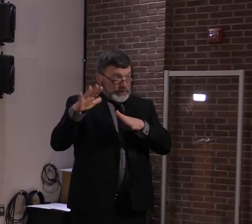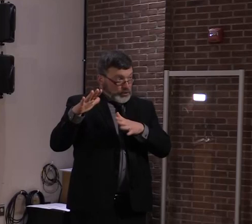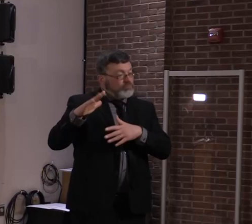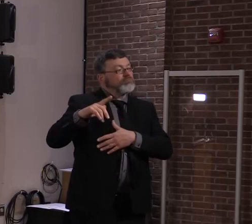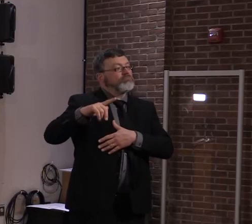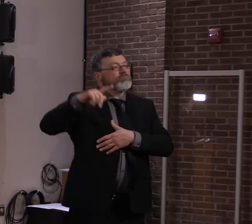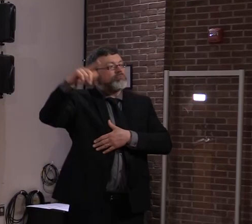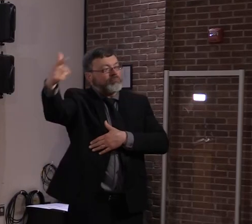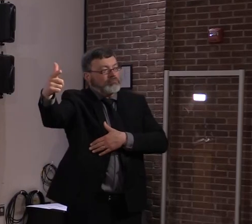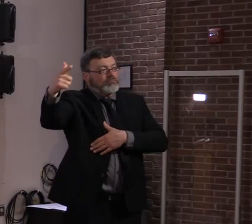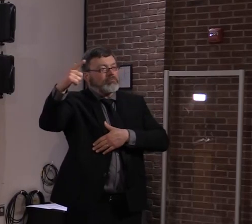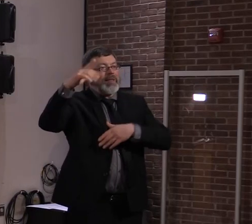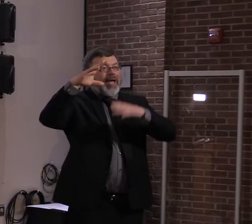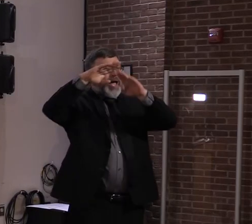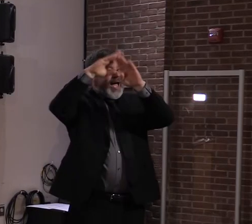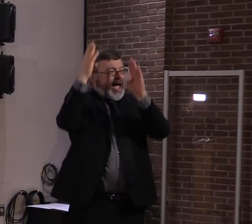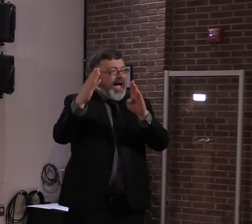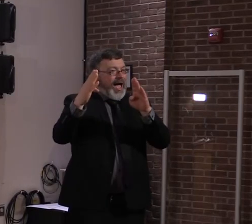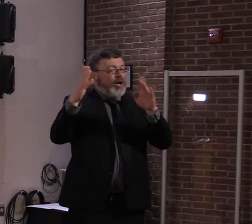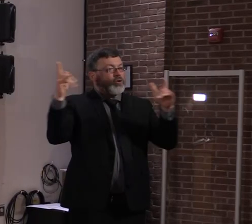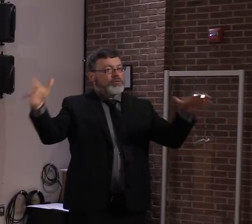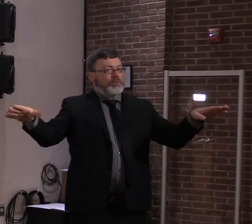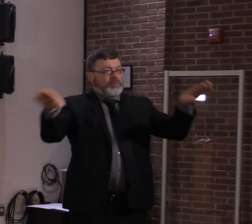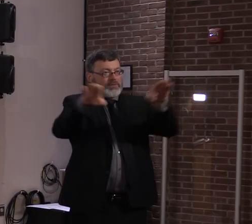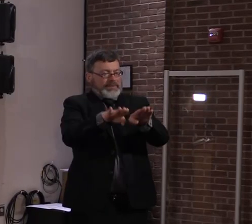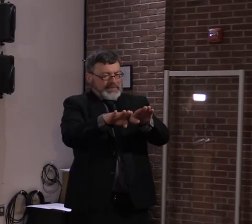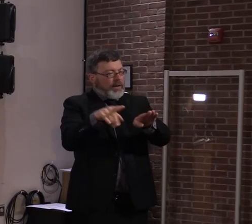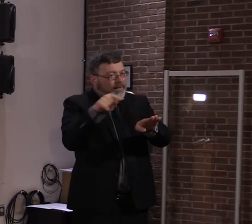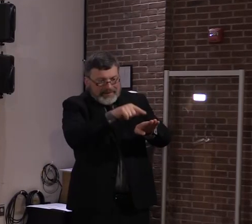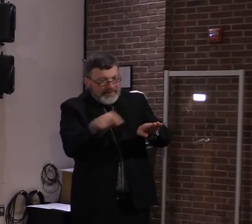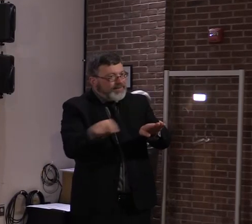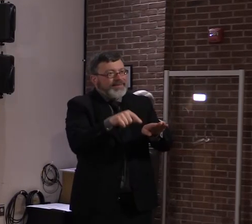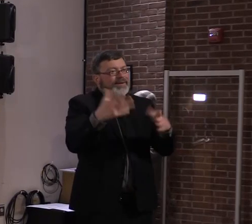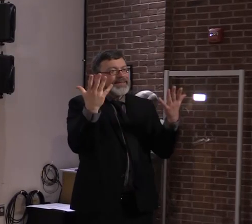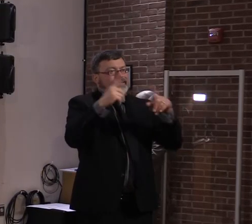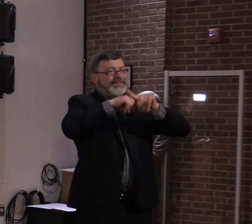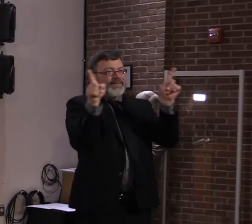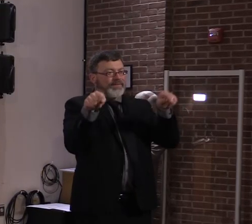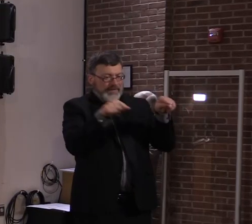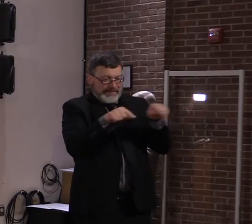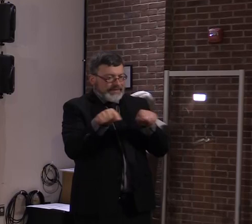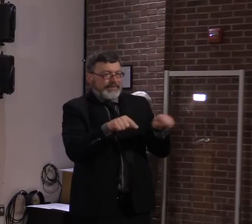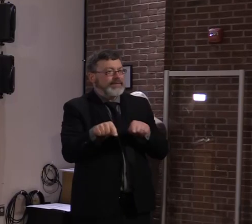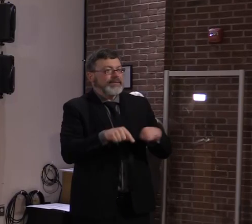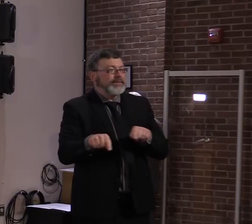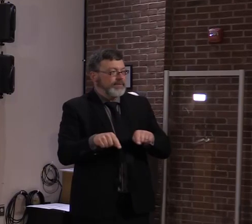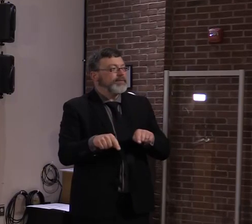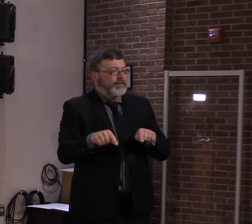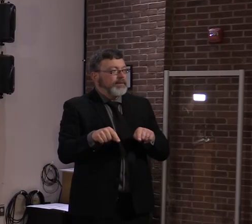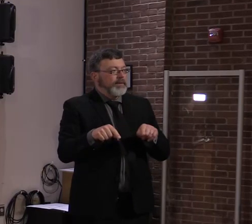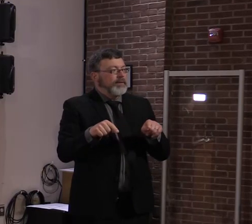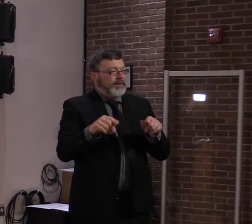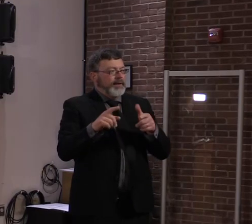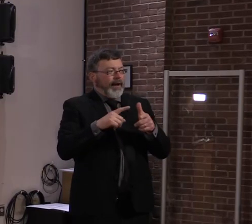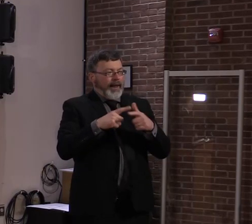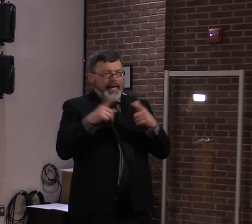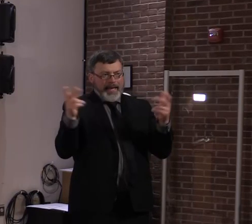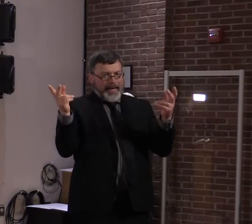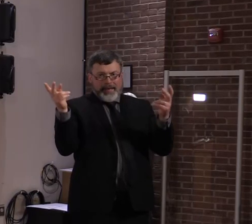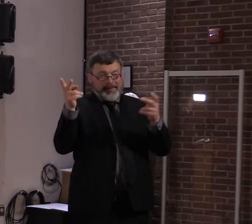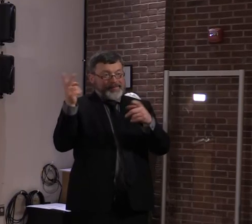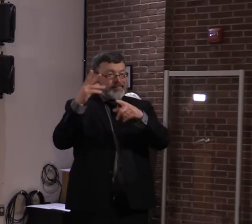their initiative over, their budget over to the Senate. So I'm sure that they have ideas as well. We'll be connecting with